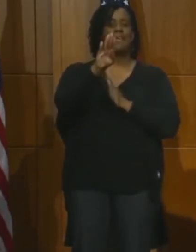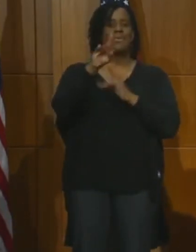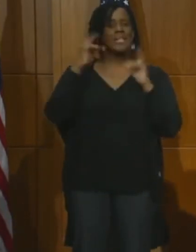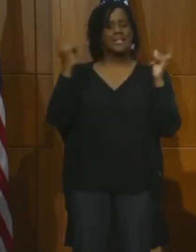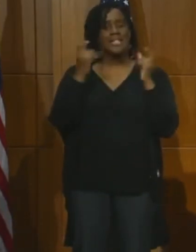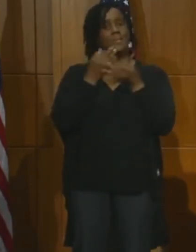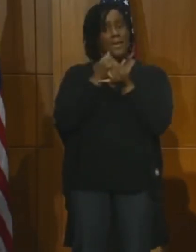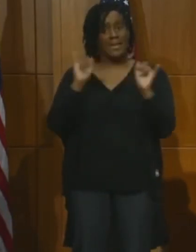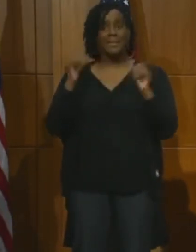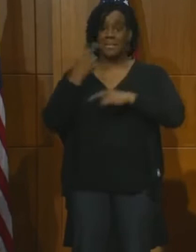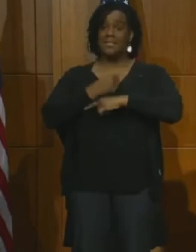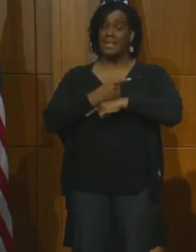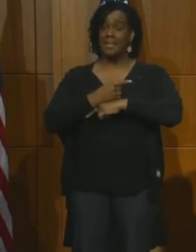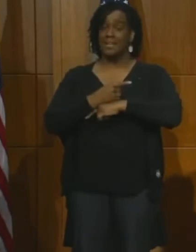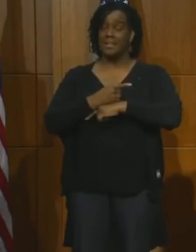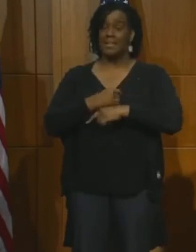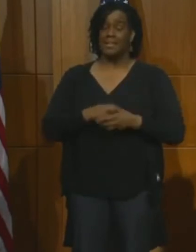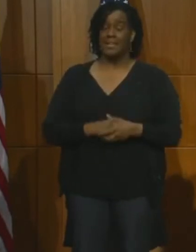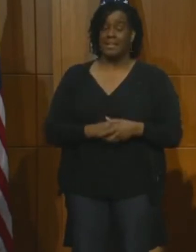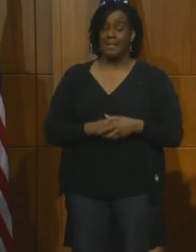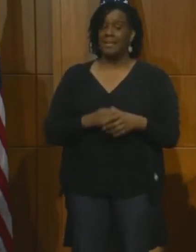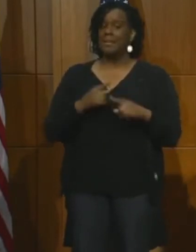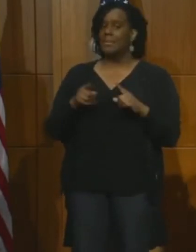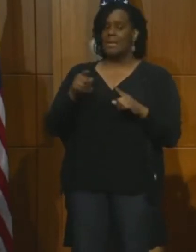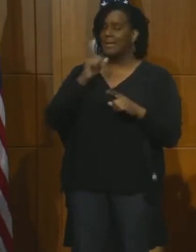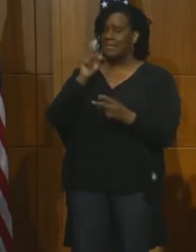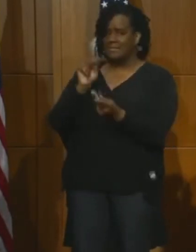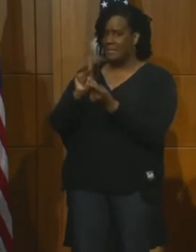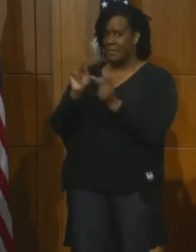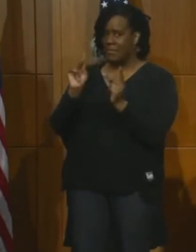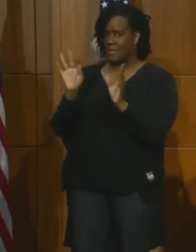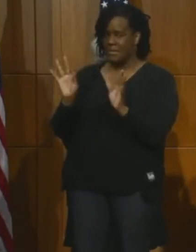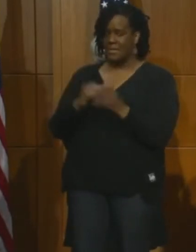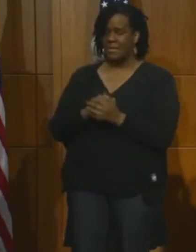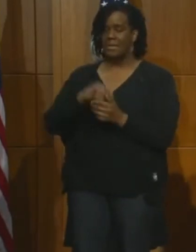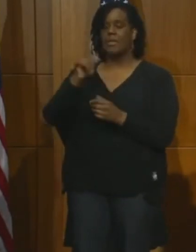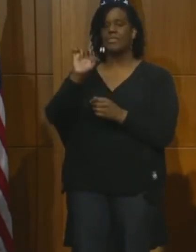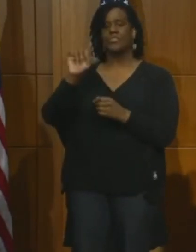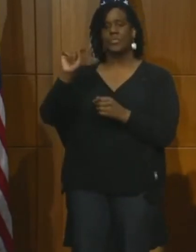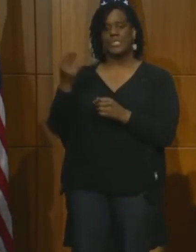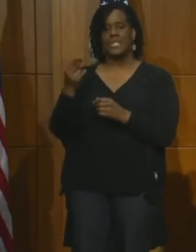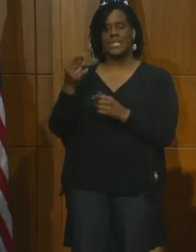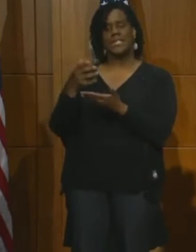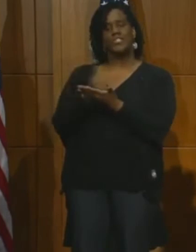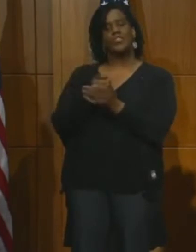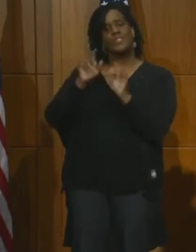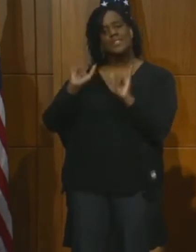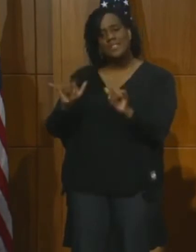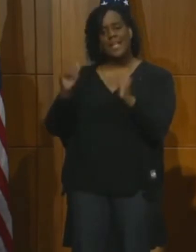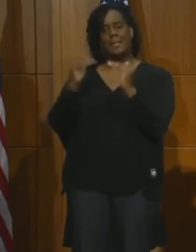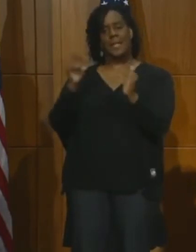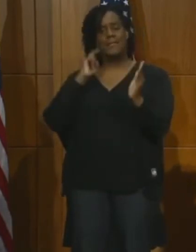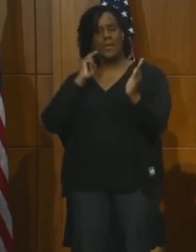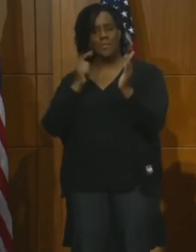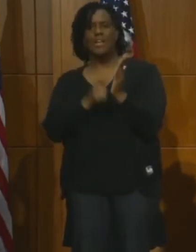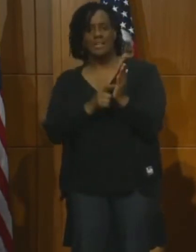celebrating Independence Day. But it's not perfect. Juneteenth deserves the same level of recognition